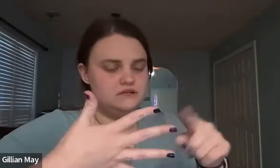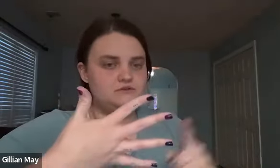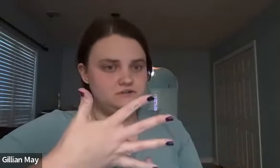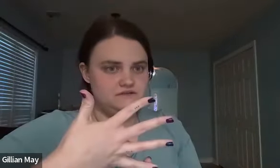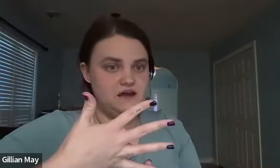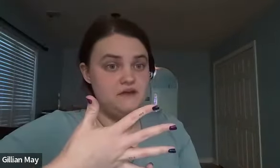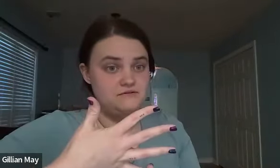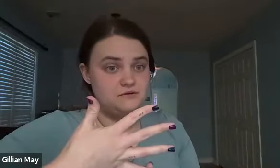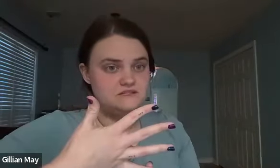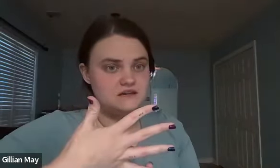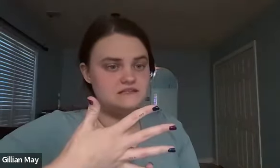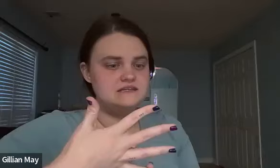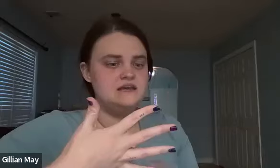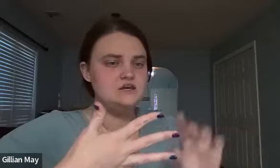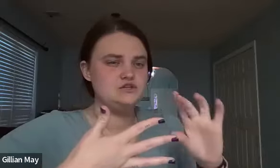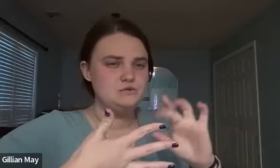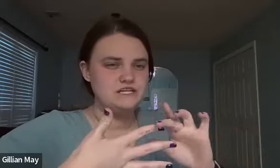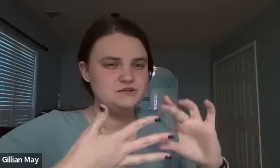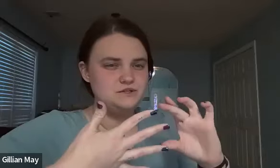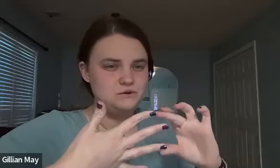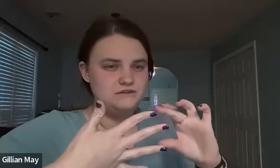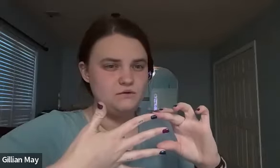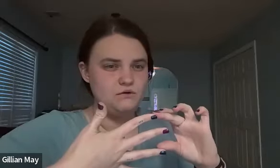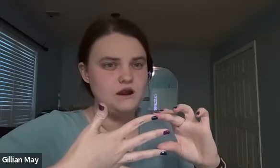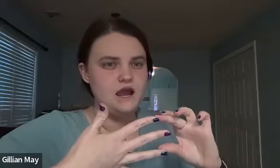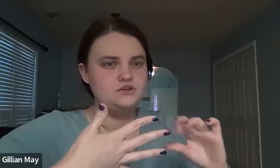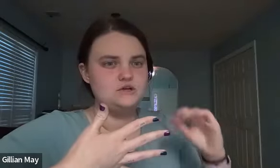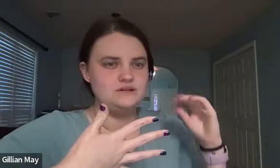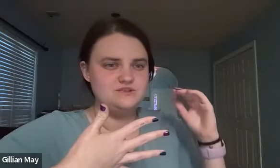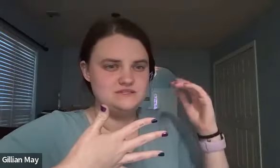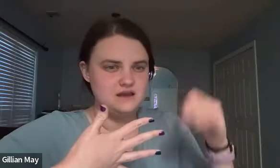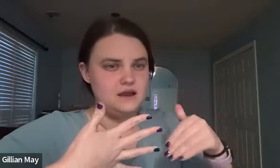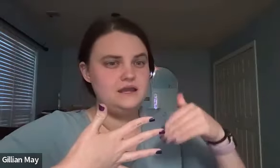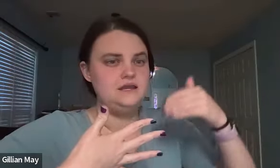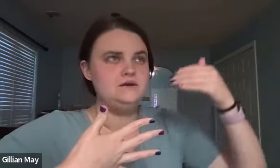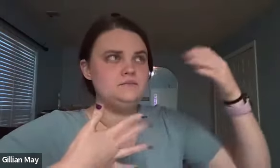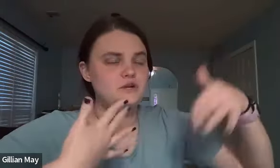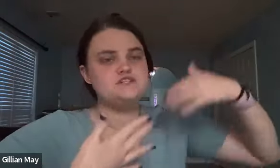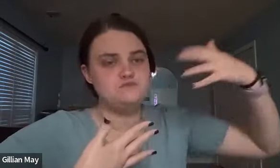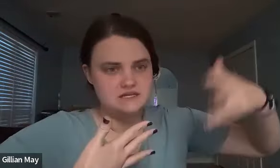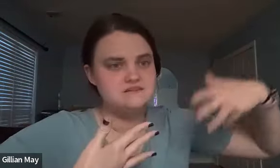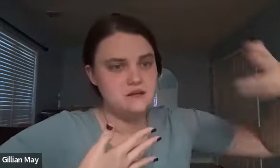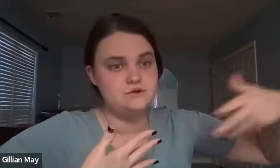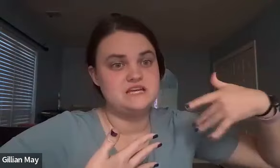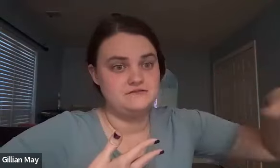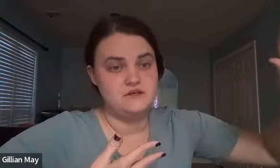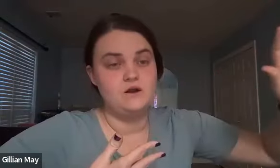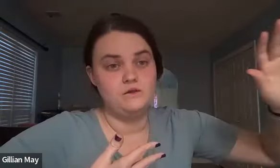23, 25 have their own signs. 22 and 24 are how you're going to sign pretty much the rest of the numbers after that, all the way